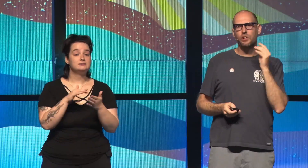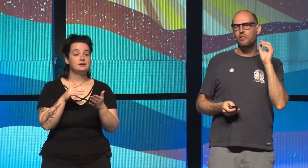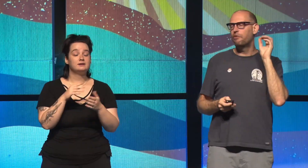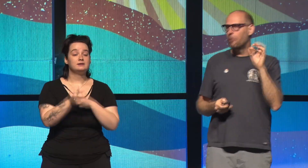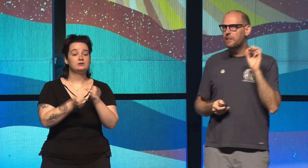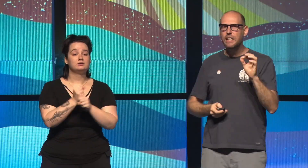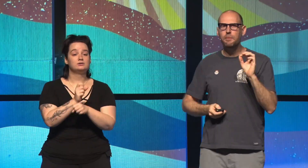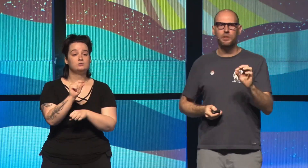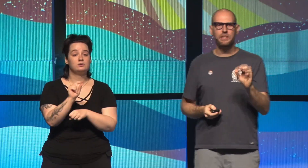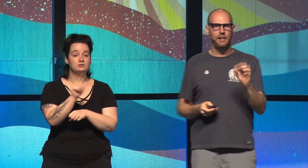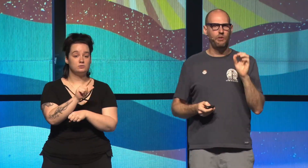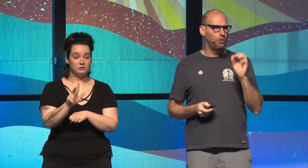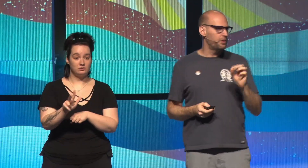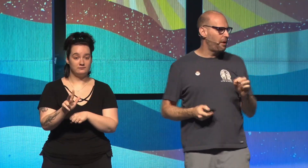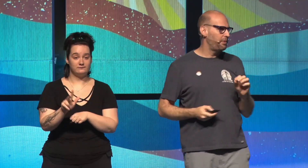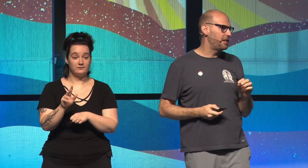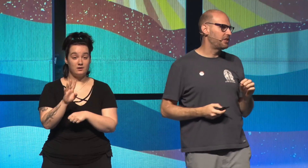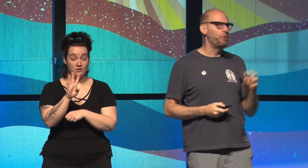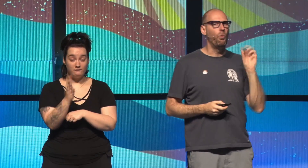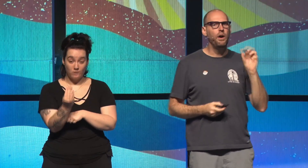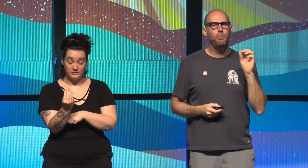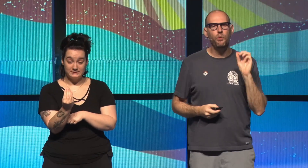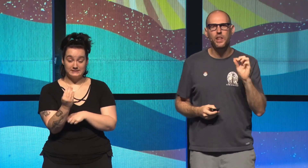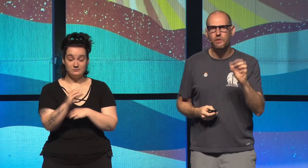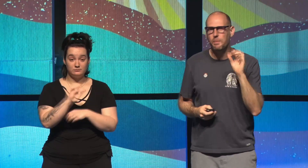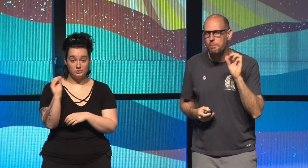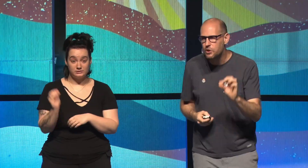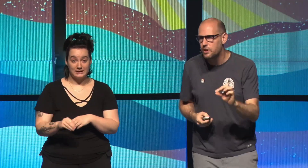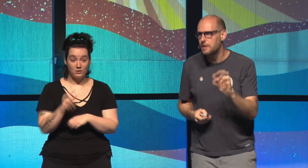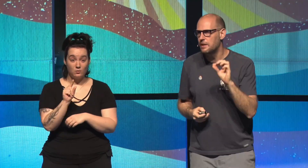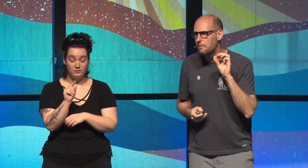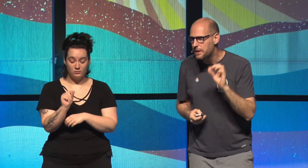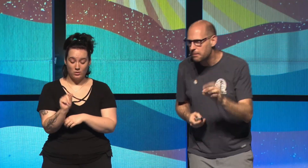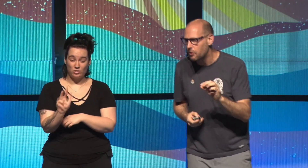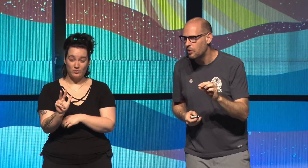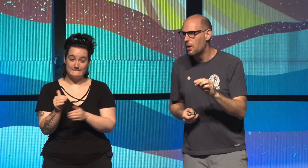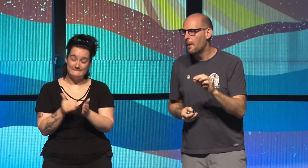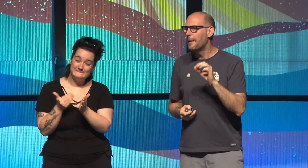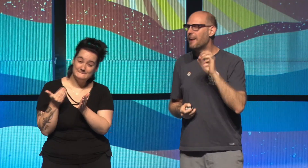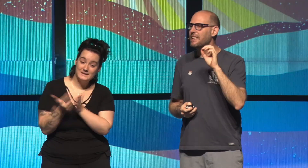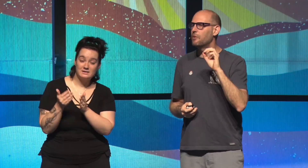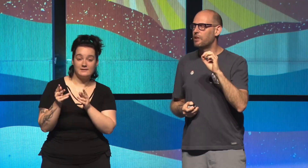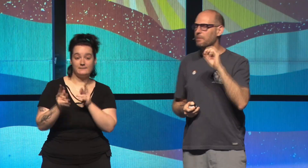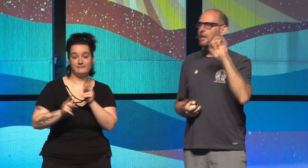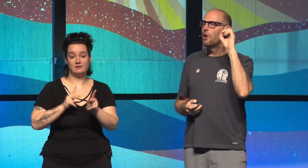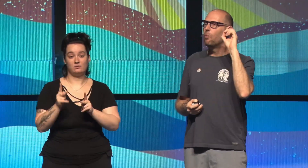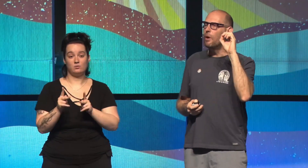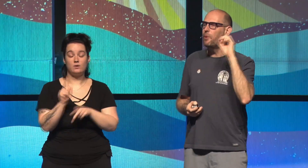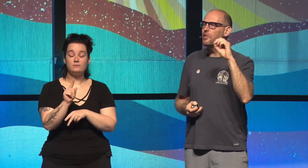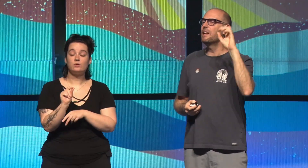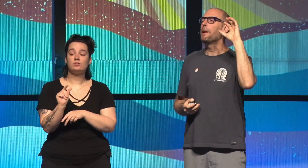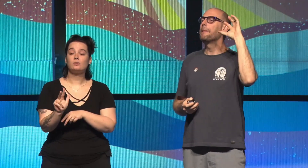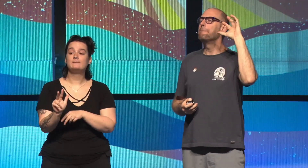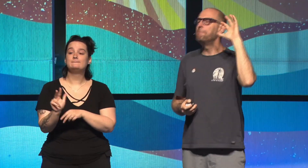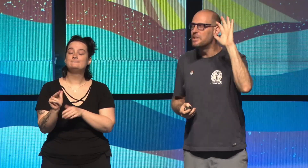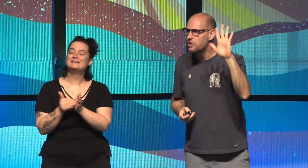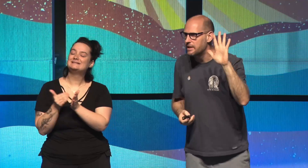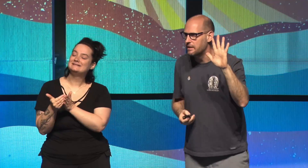was done showed that 14% of the world's population, 1.3 billion people, say that with me,